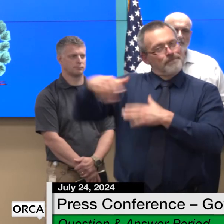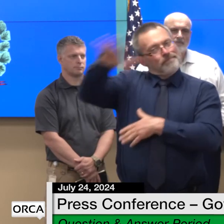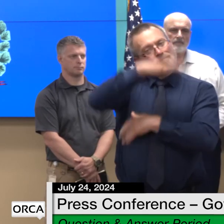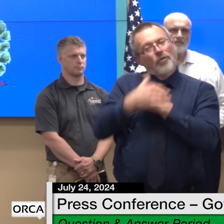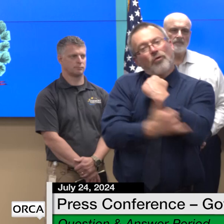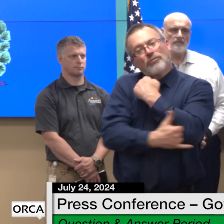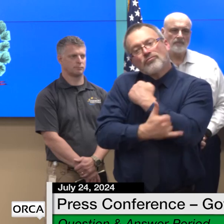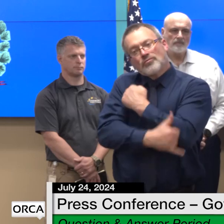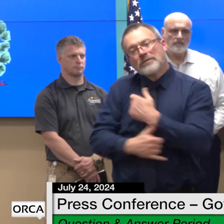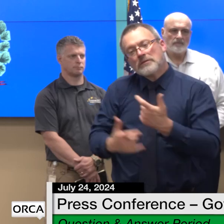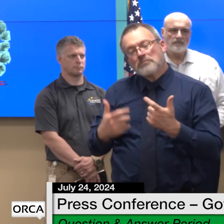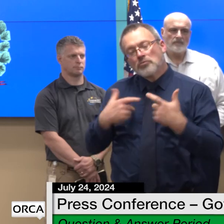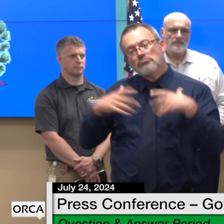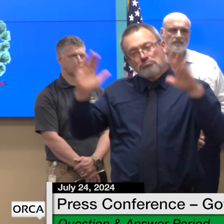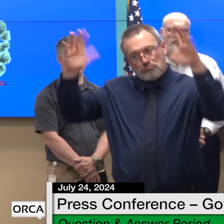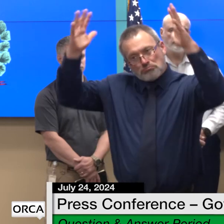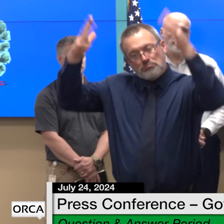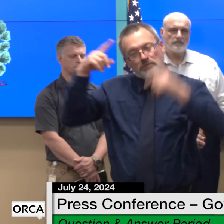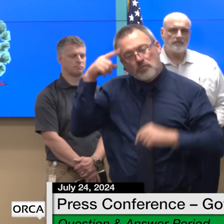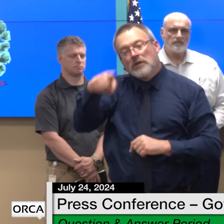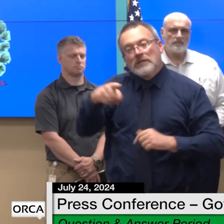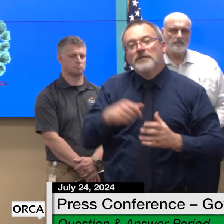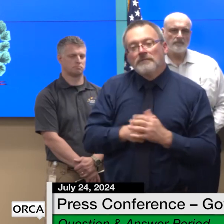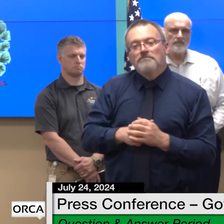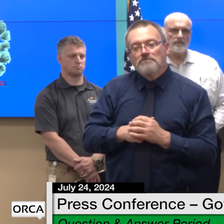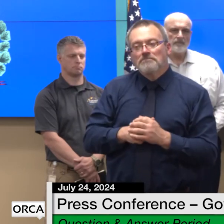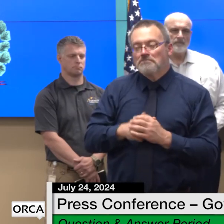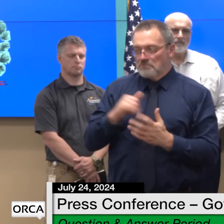credit. He did what was best for the country.